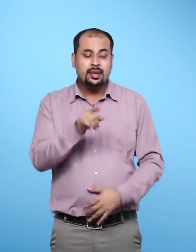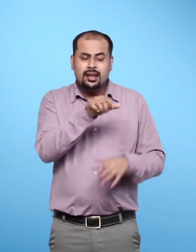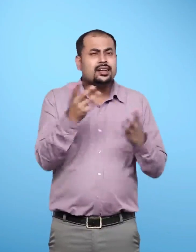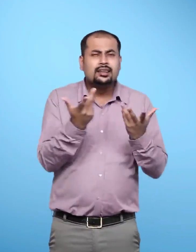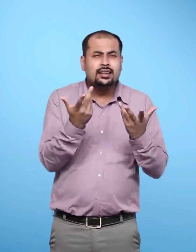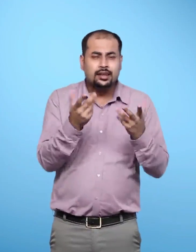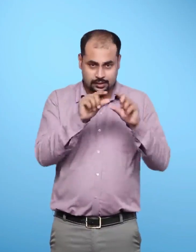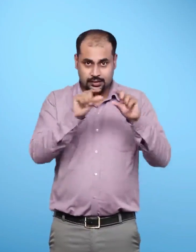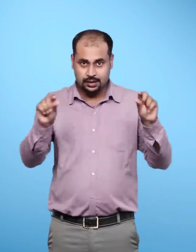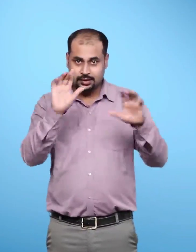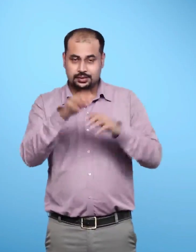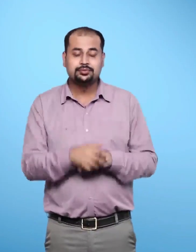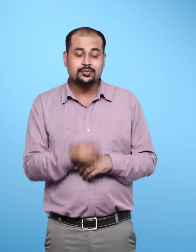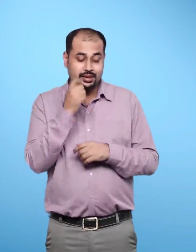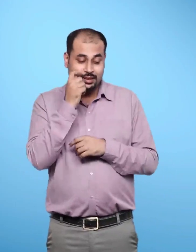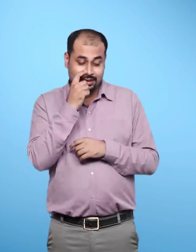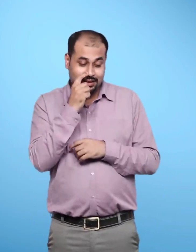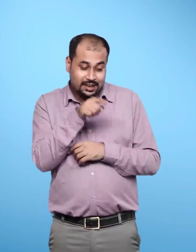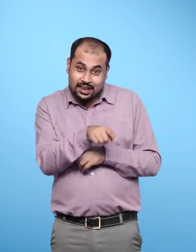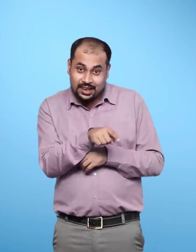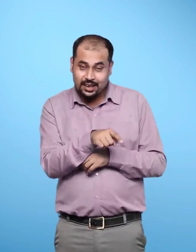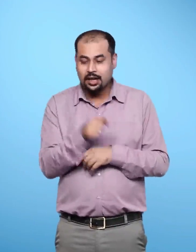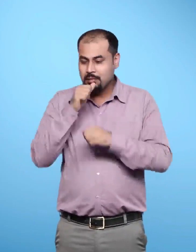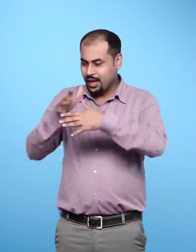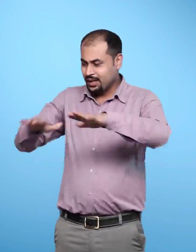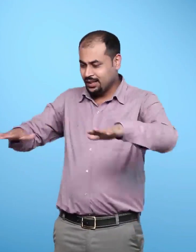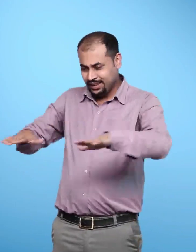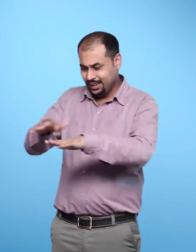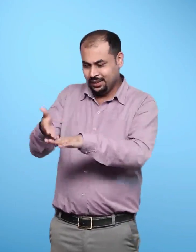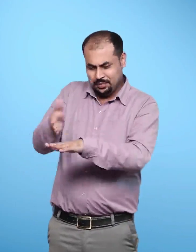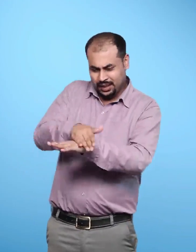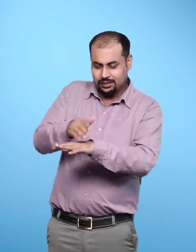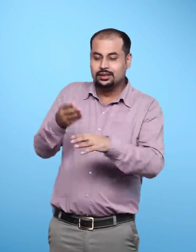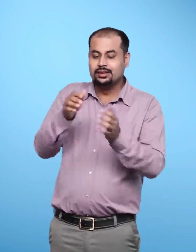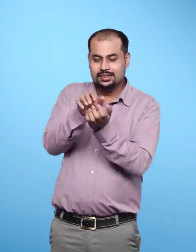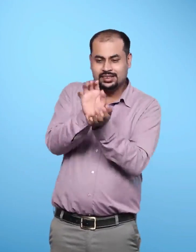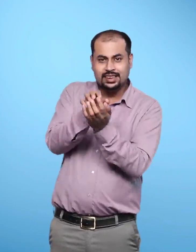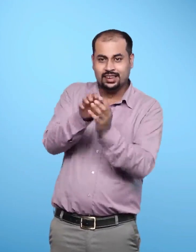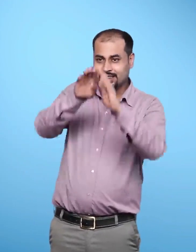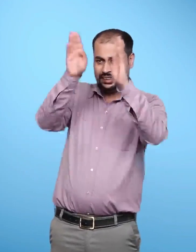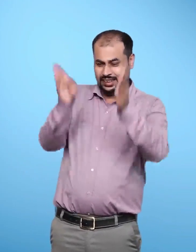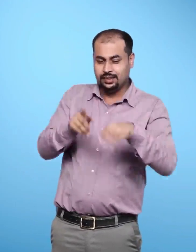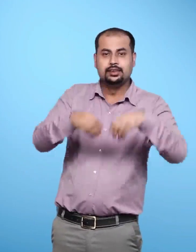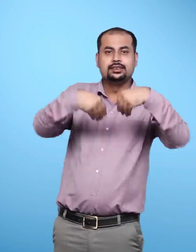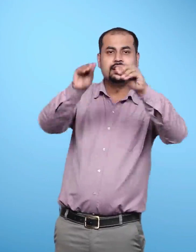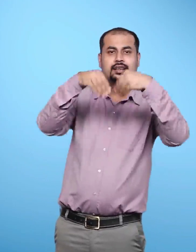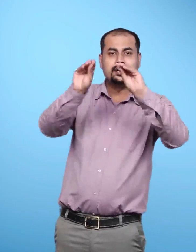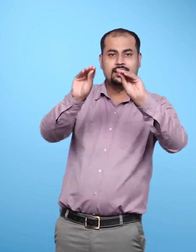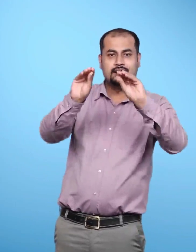Here is a tongue twister. Repeat it fast. She sells seashells on